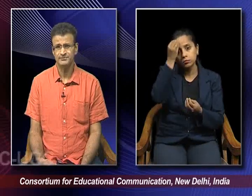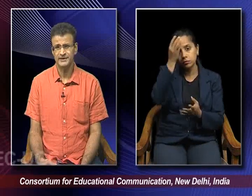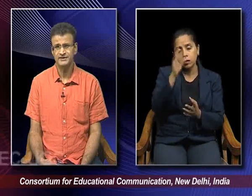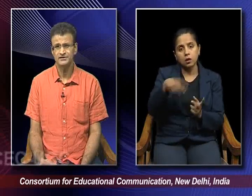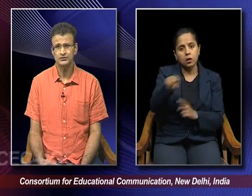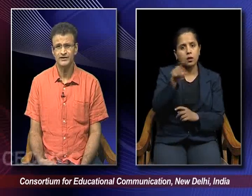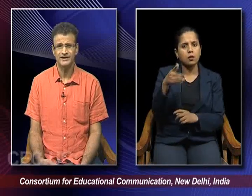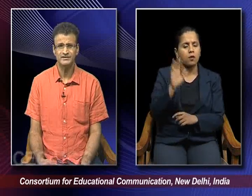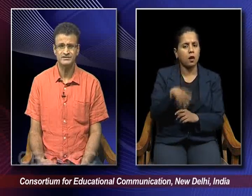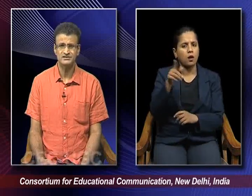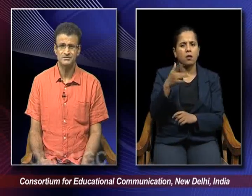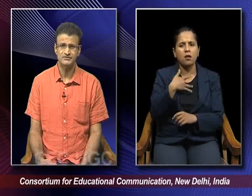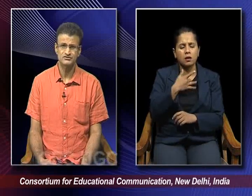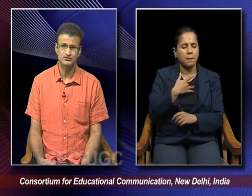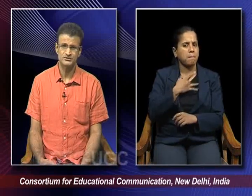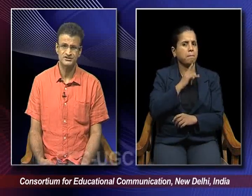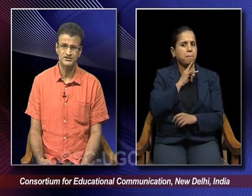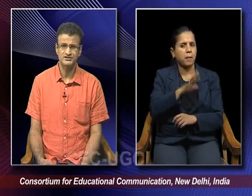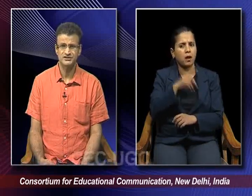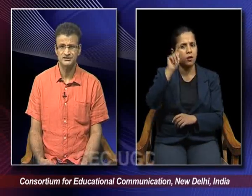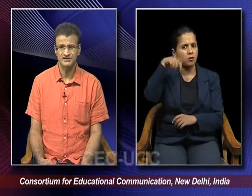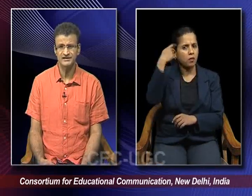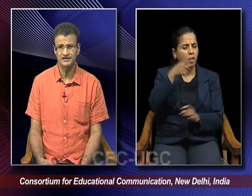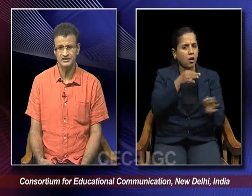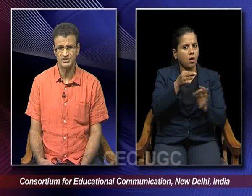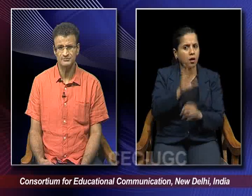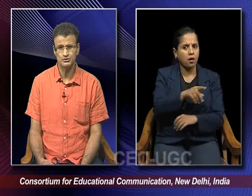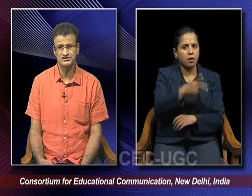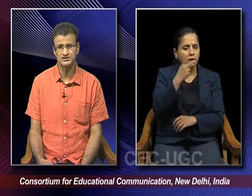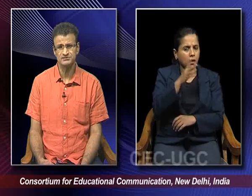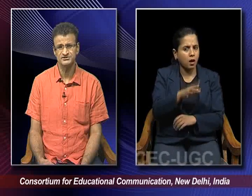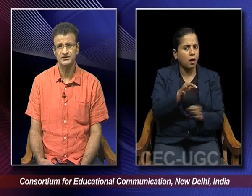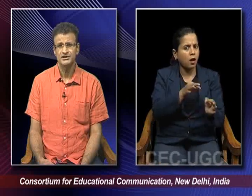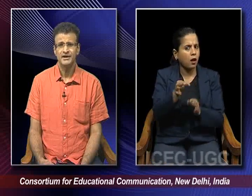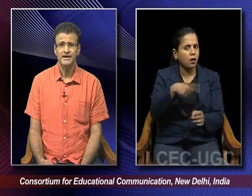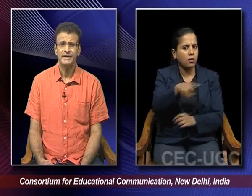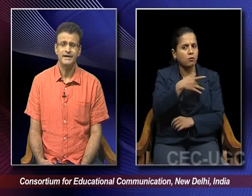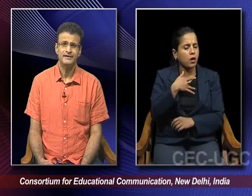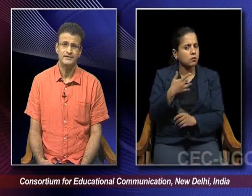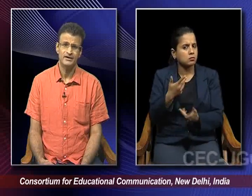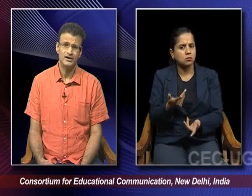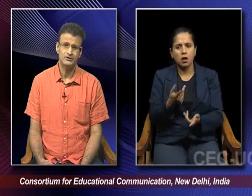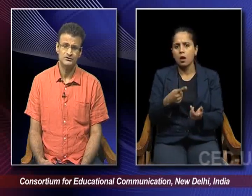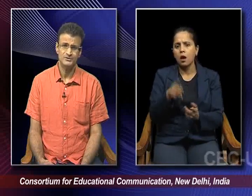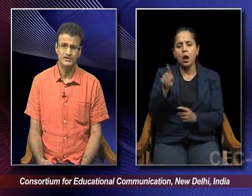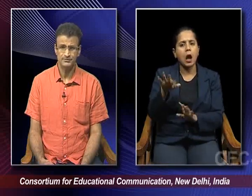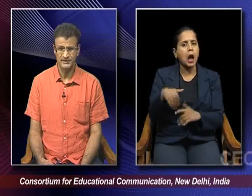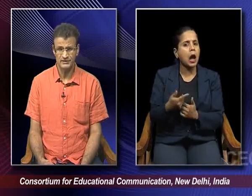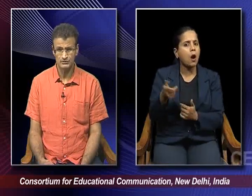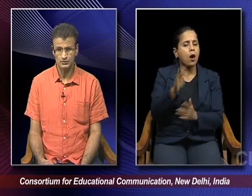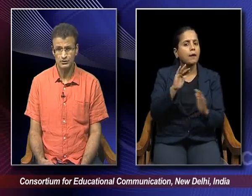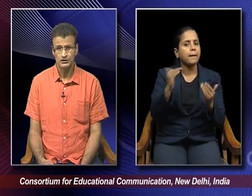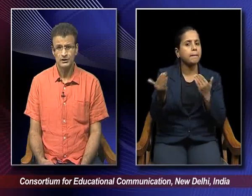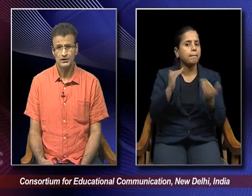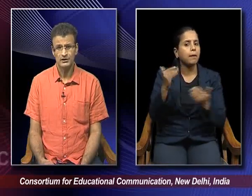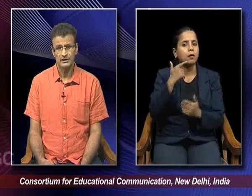very pained to find that the cinema, which was mentioned in a slightly contemptuous terms, and how it was being compared